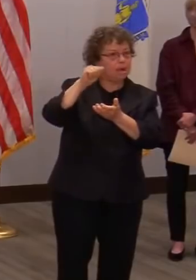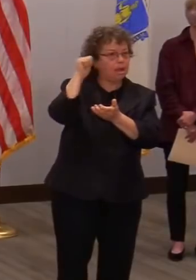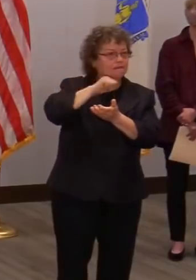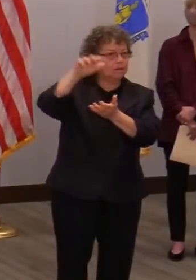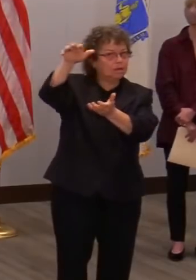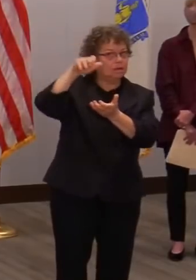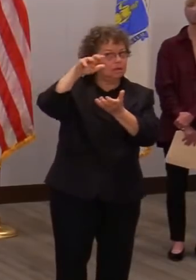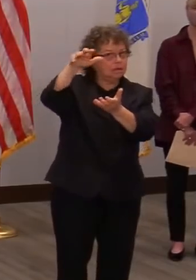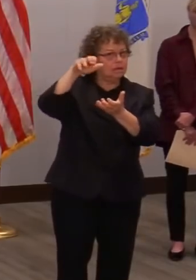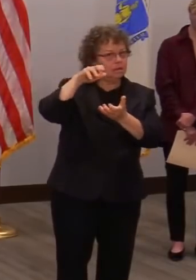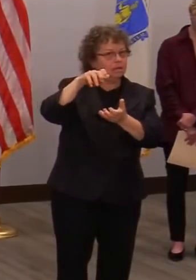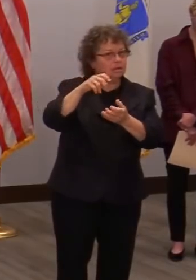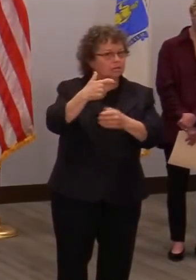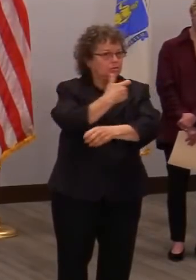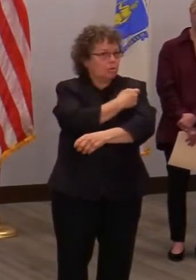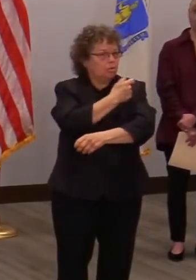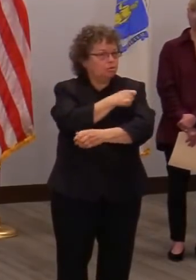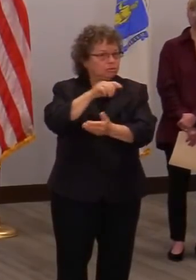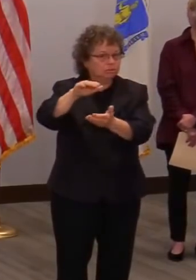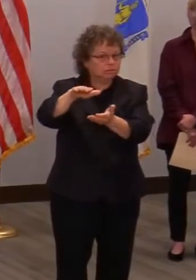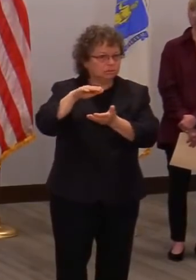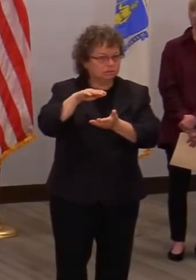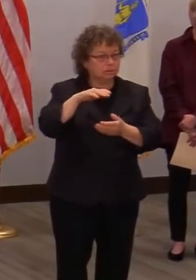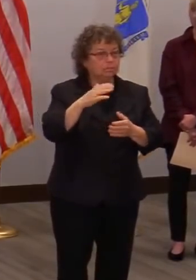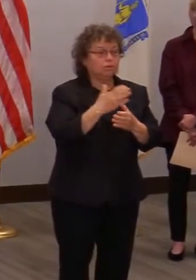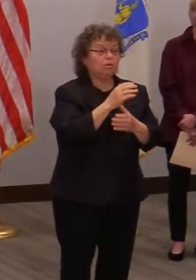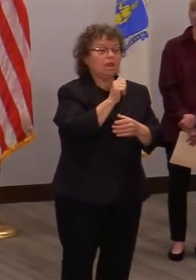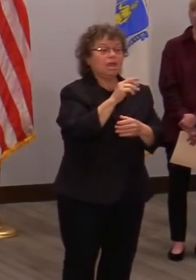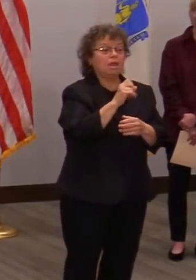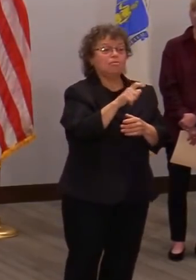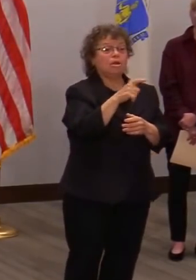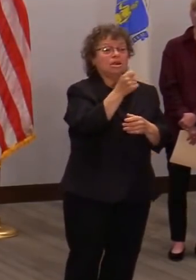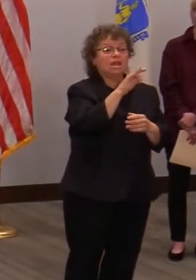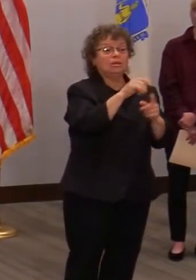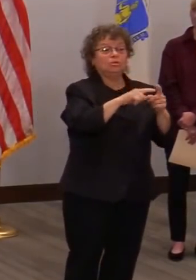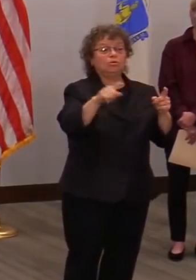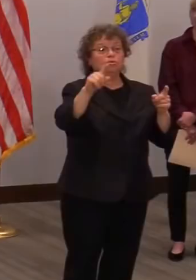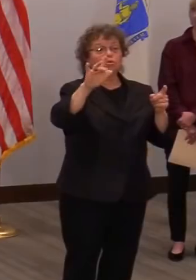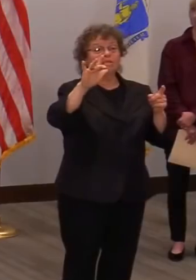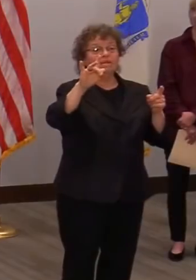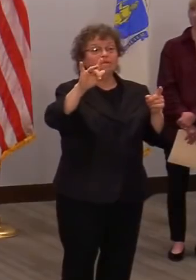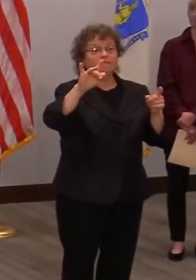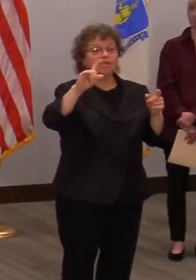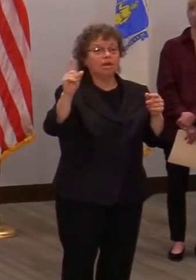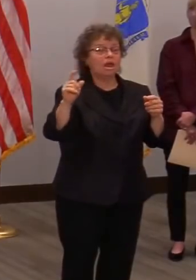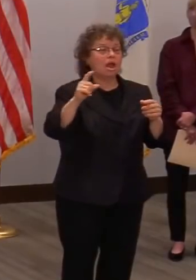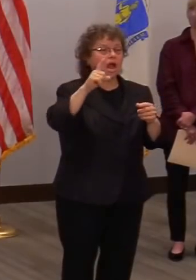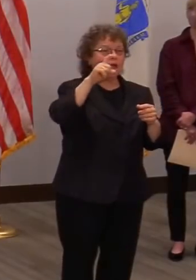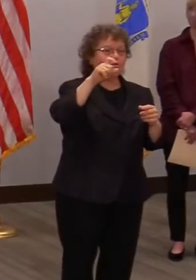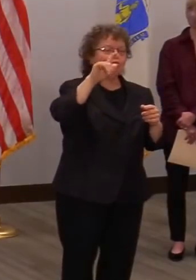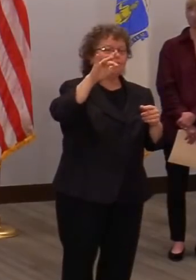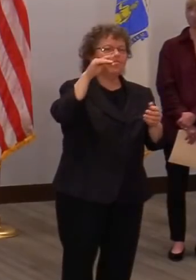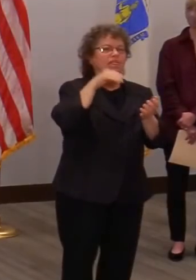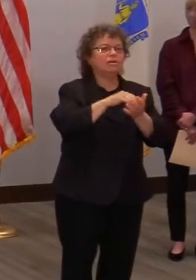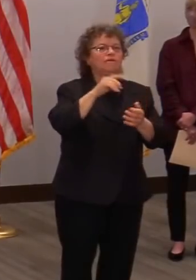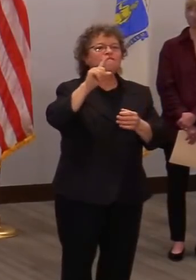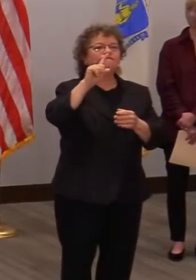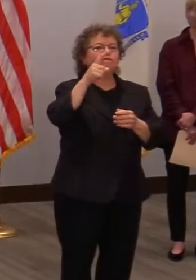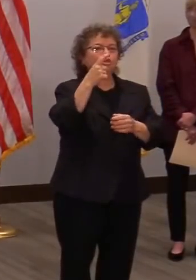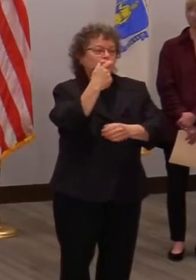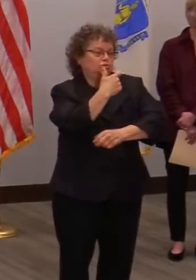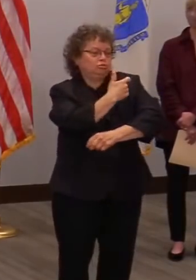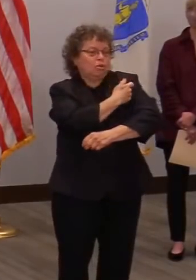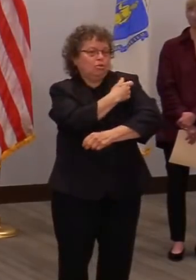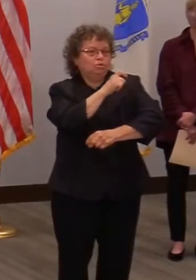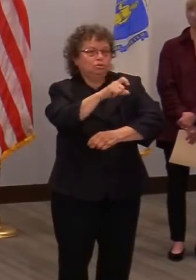day. Between April 19th and the 25th, up to 20,000 first dose appointments will be reserved for residents